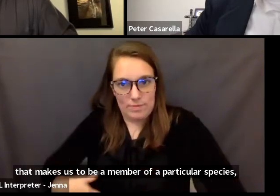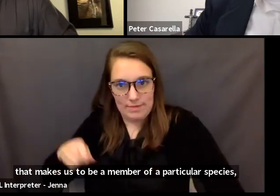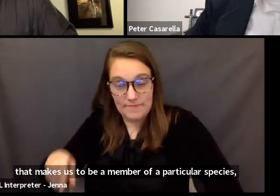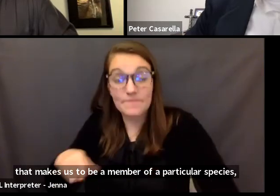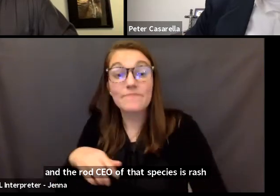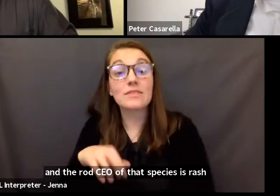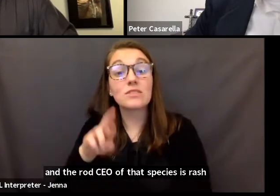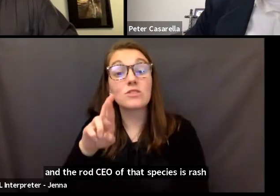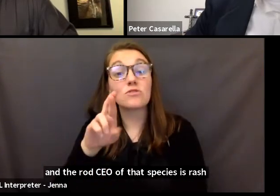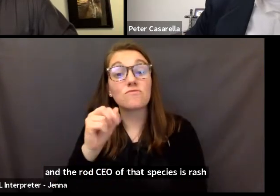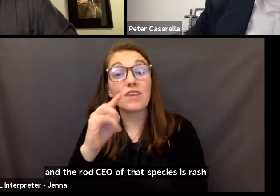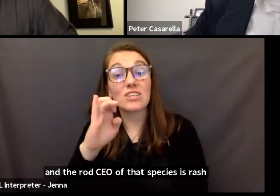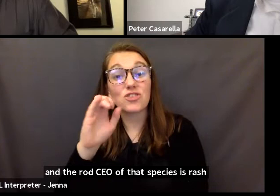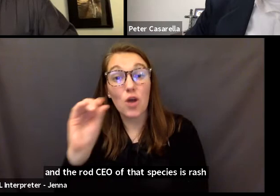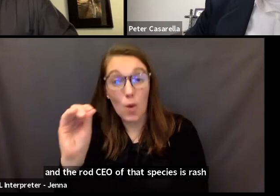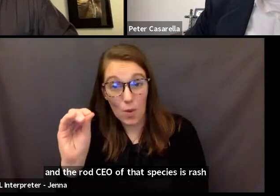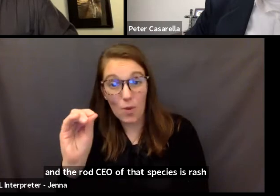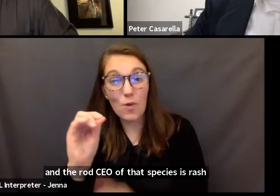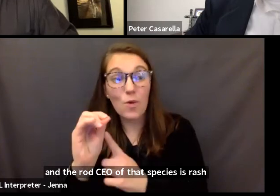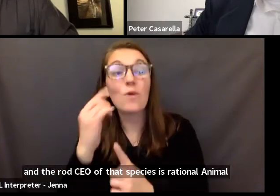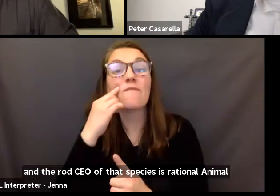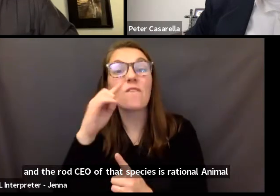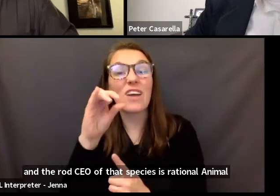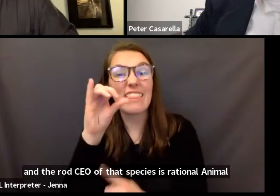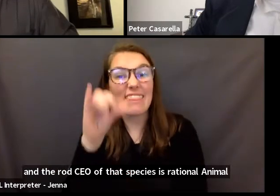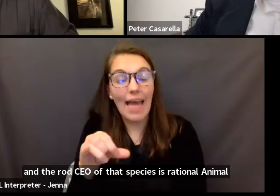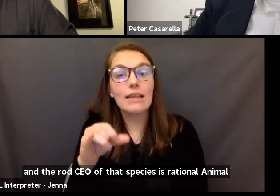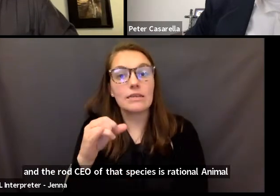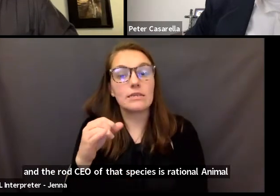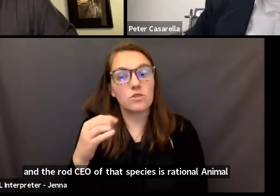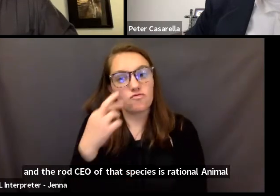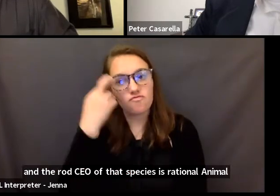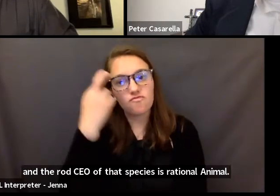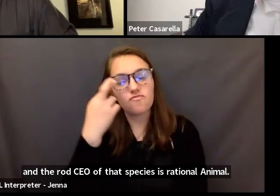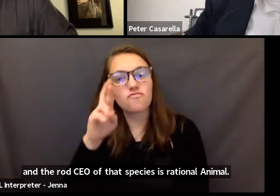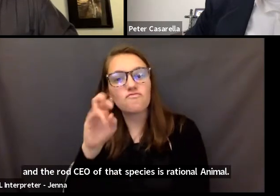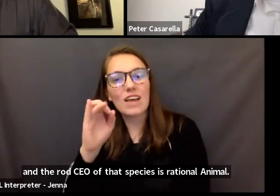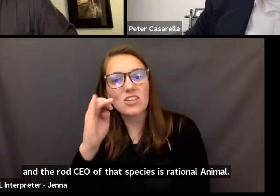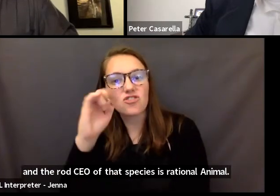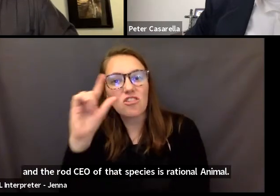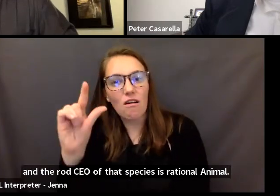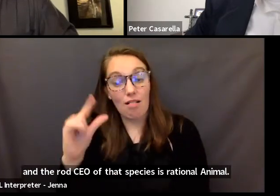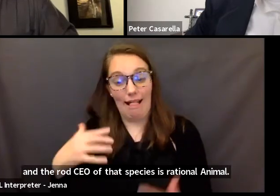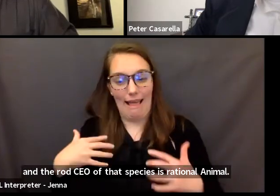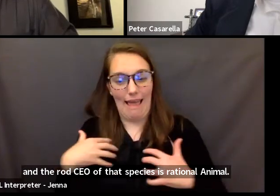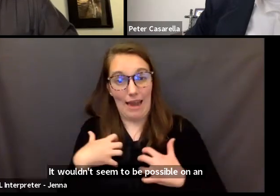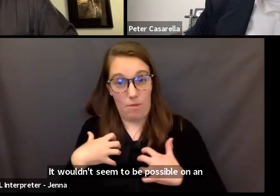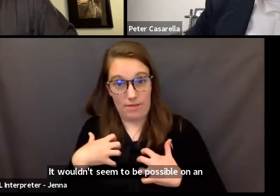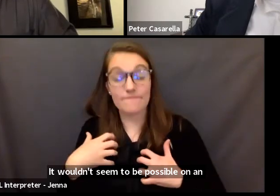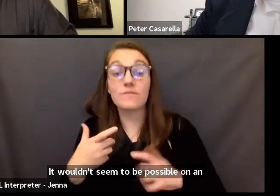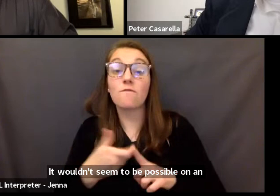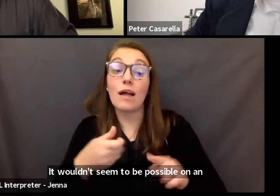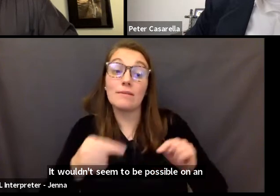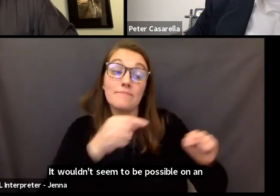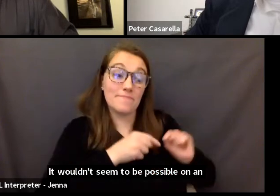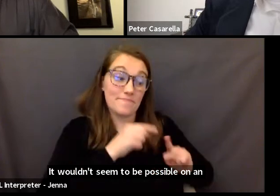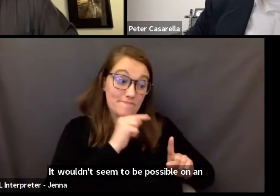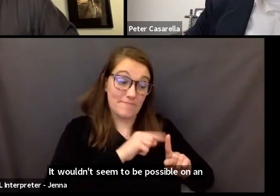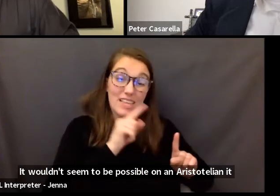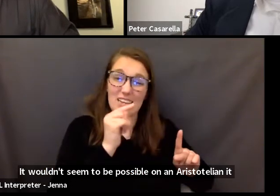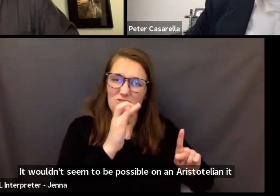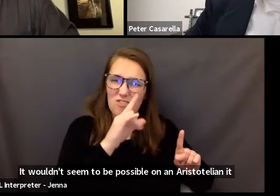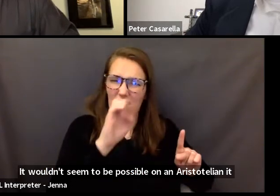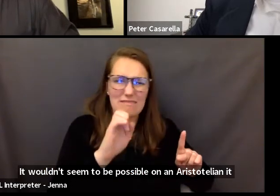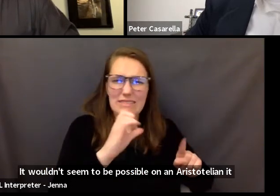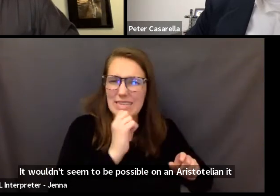is rational animal, it wouldn't seem to be possible on an Aristotelian account to have a member of the